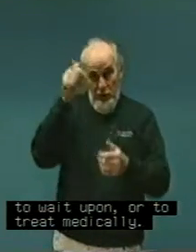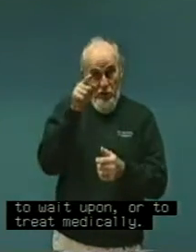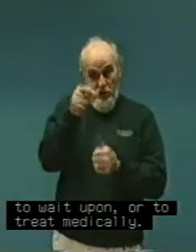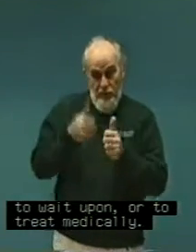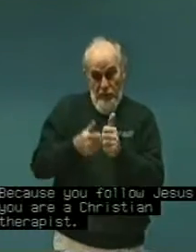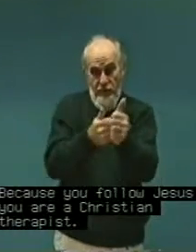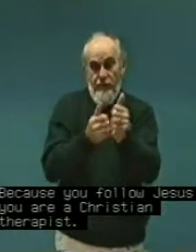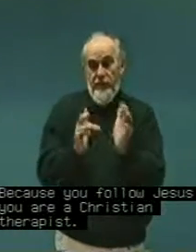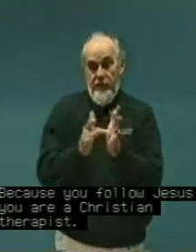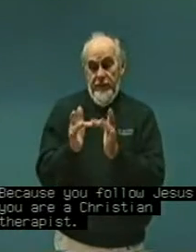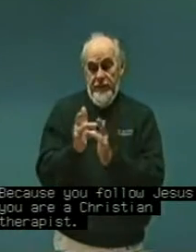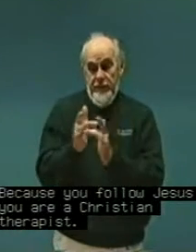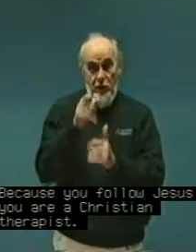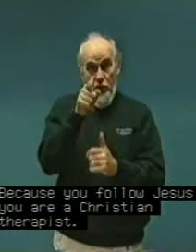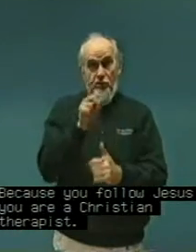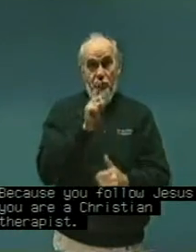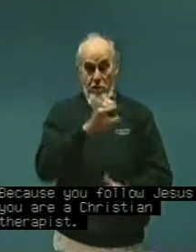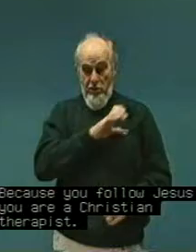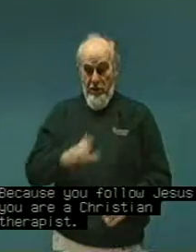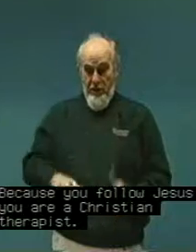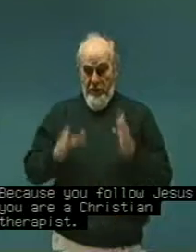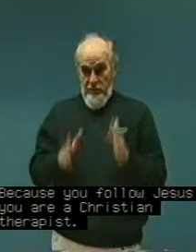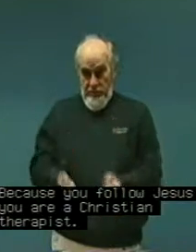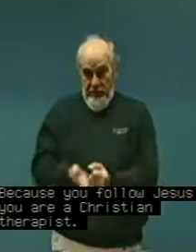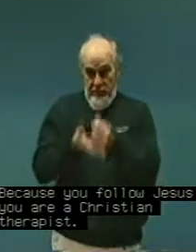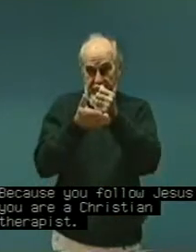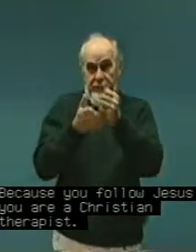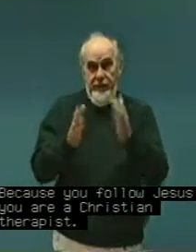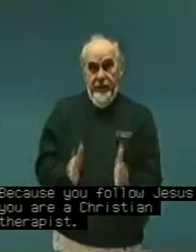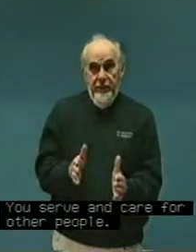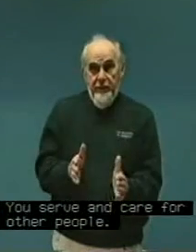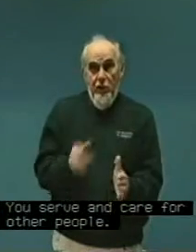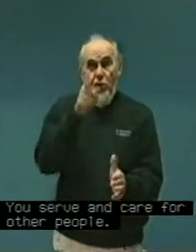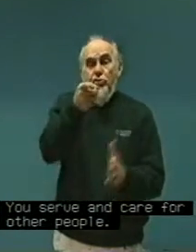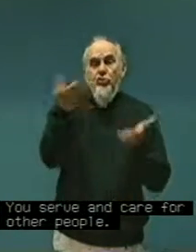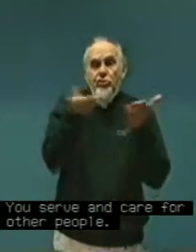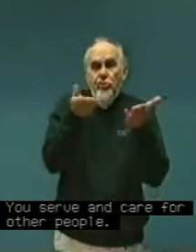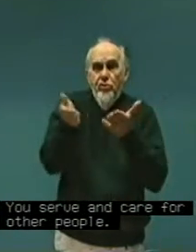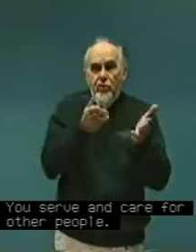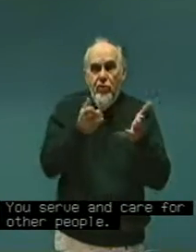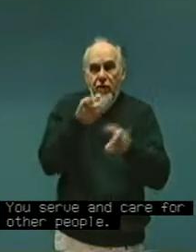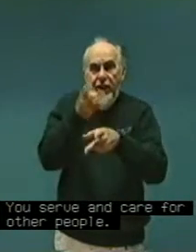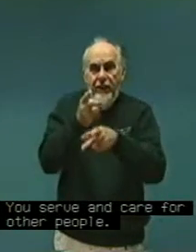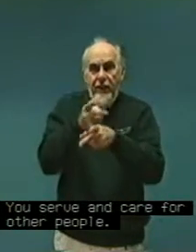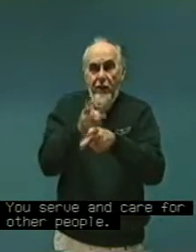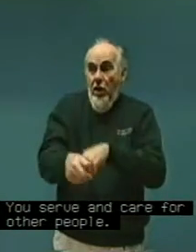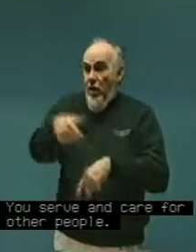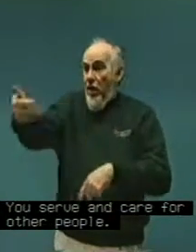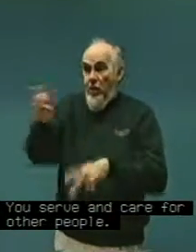medically. Because you follow Jesus, you are a Christian therapist. You serve and